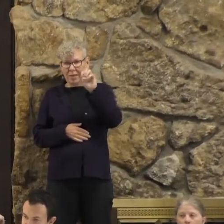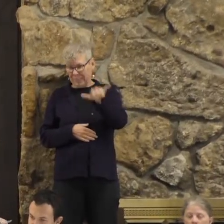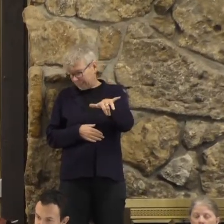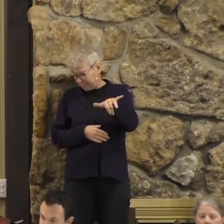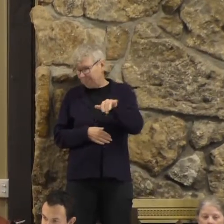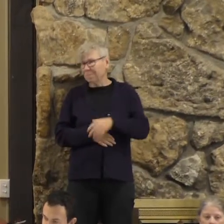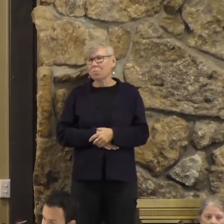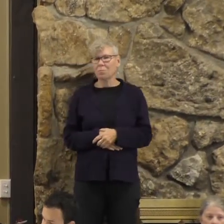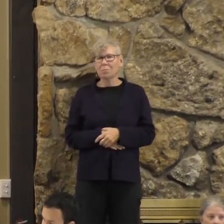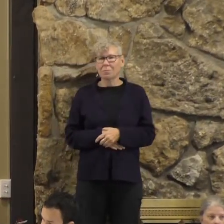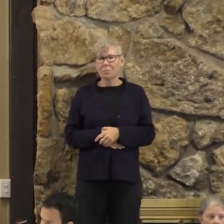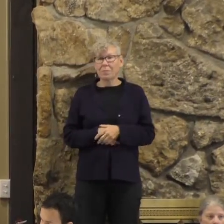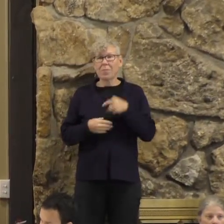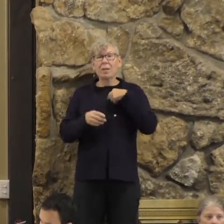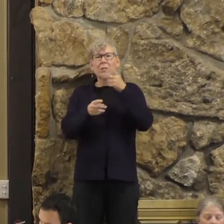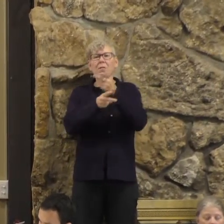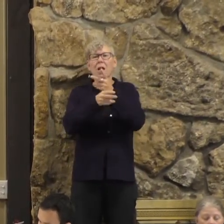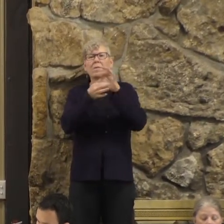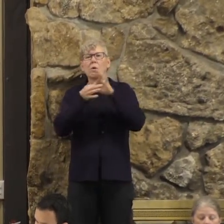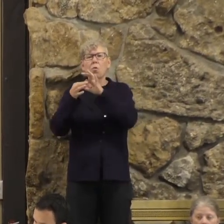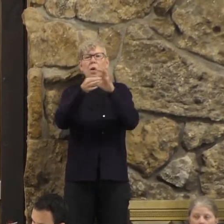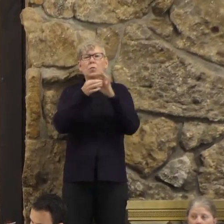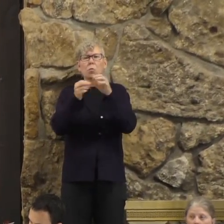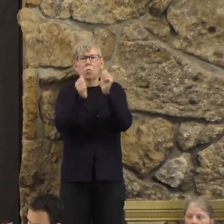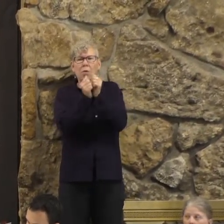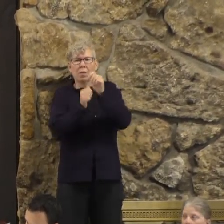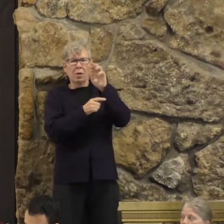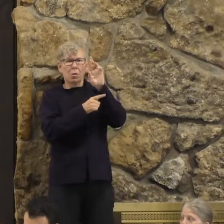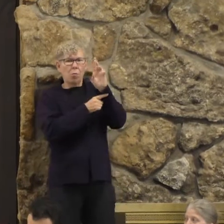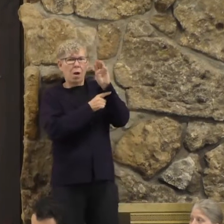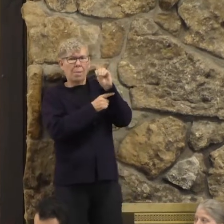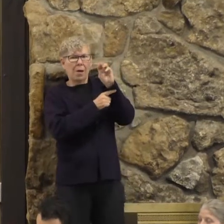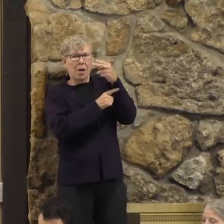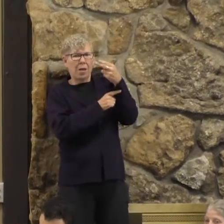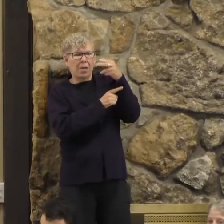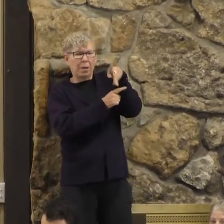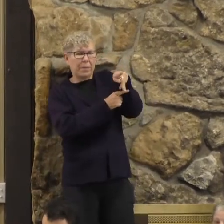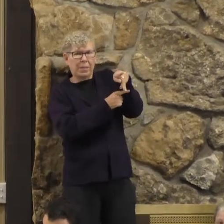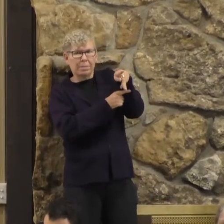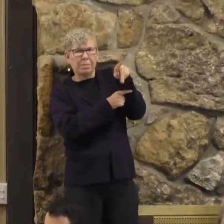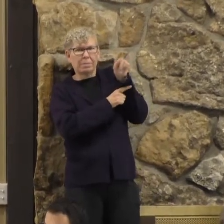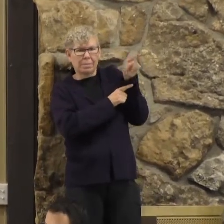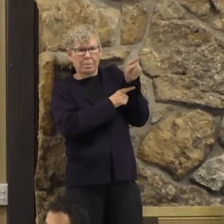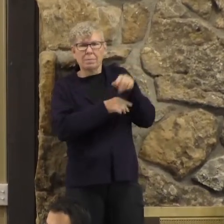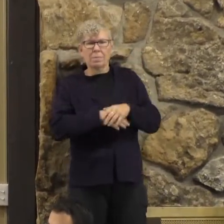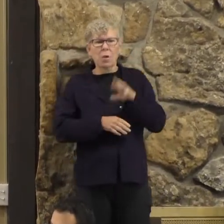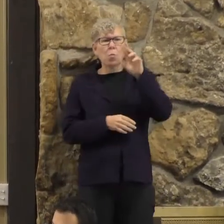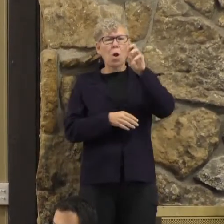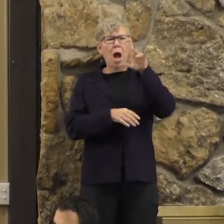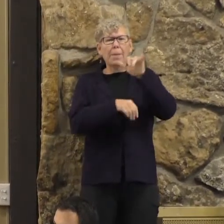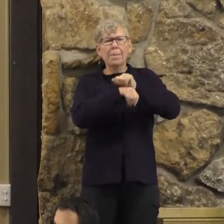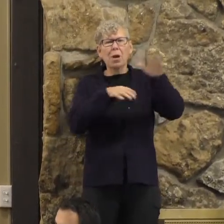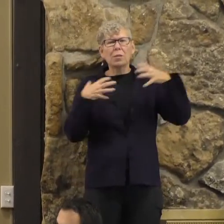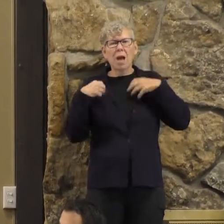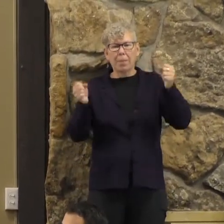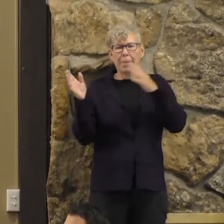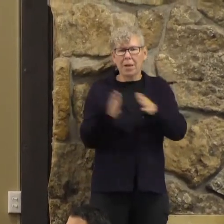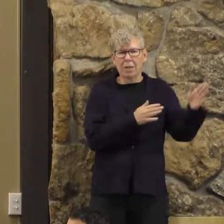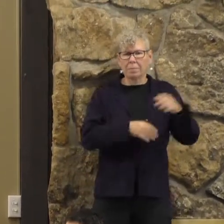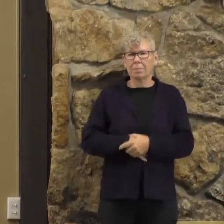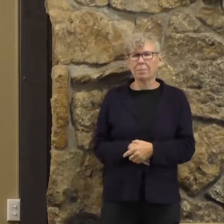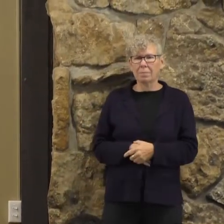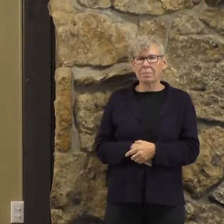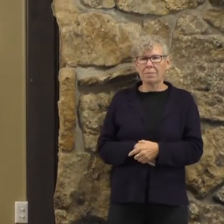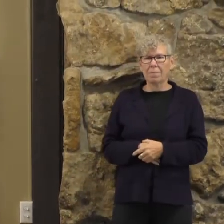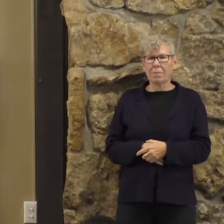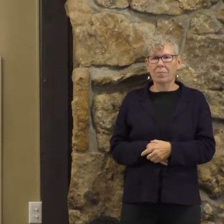with Rocky Mountain Health Plans. Care coordination is an additional service that's available to